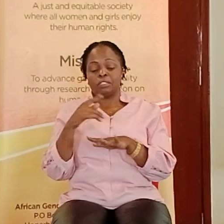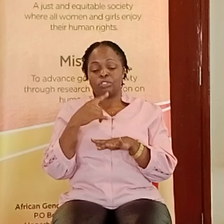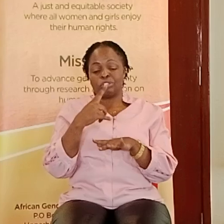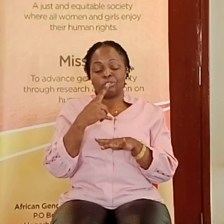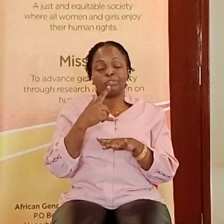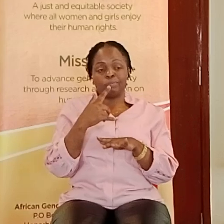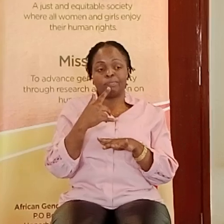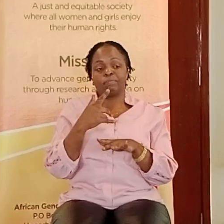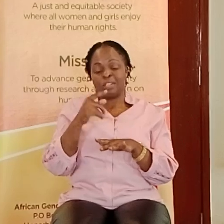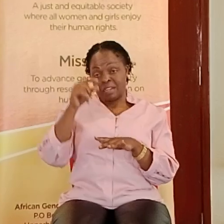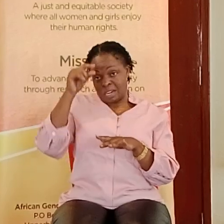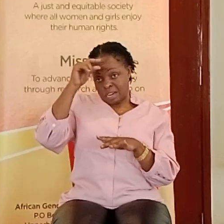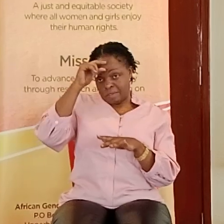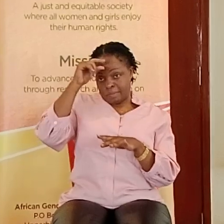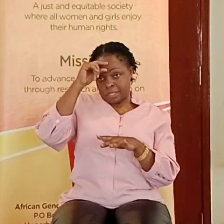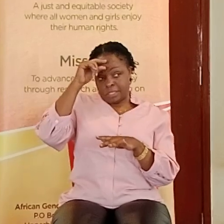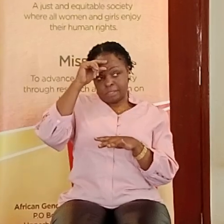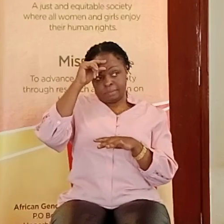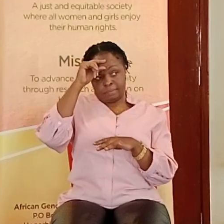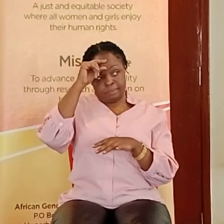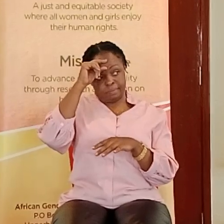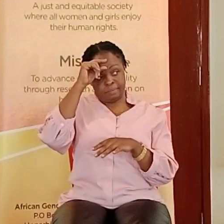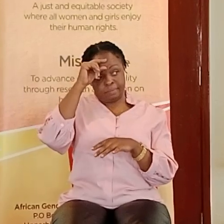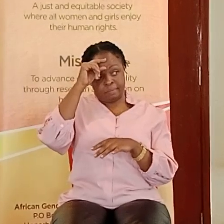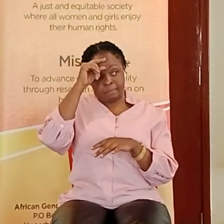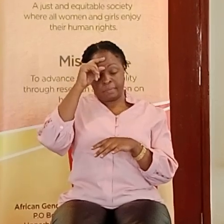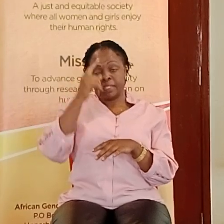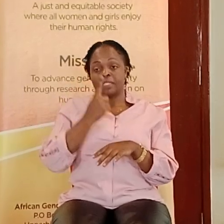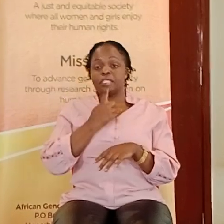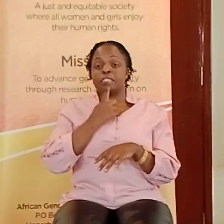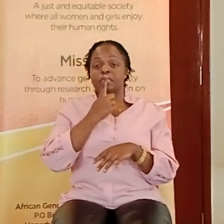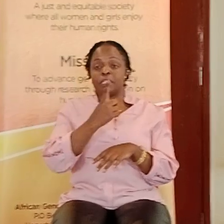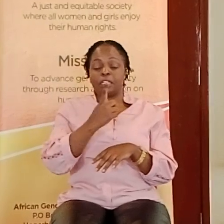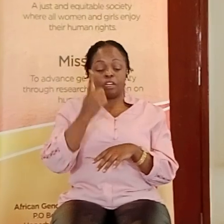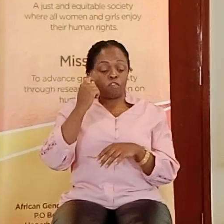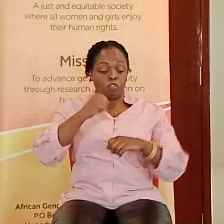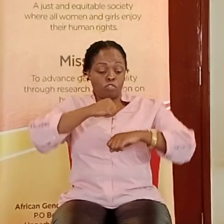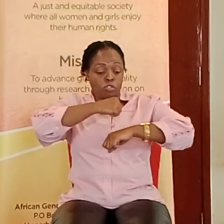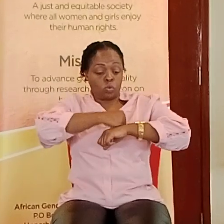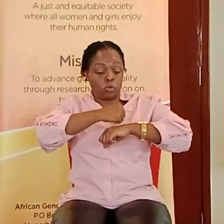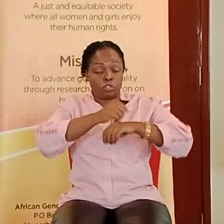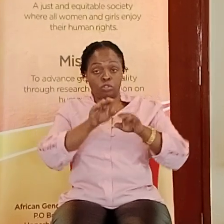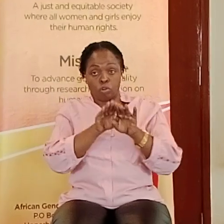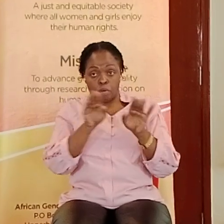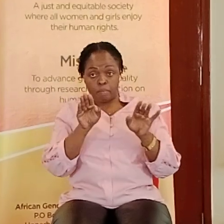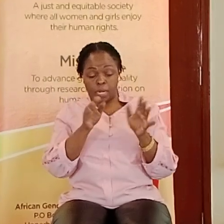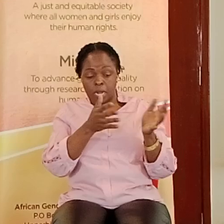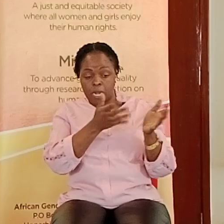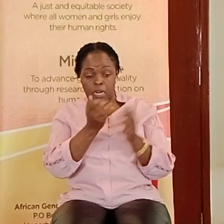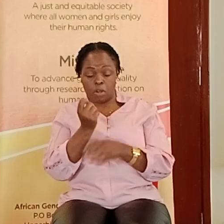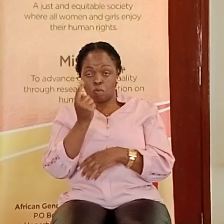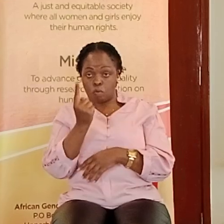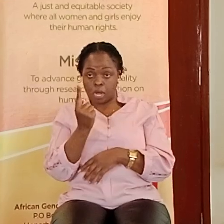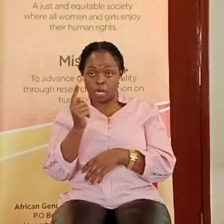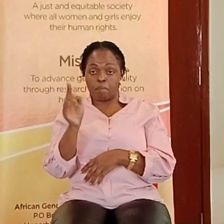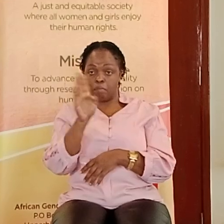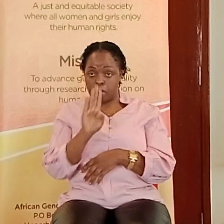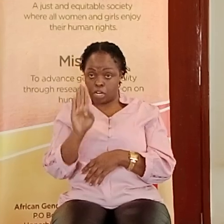that the government had said that for school to be reopened, it needed 1 billion Kenya shillings to rehabilitate